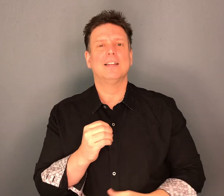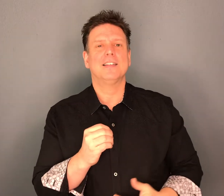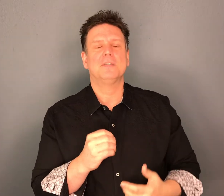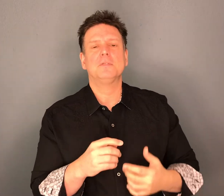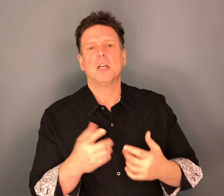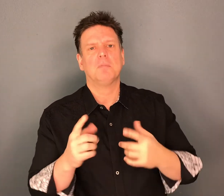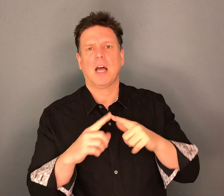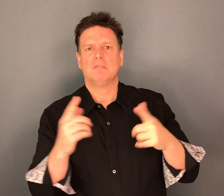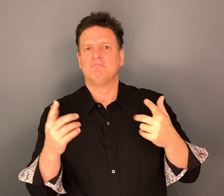it.